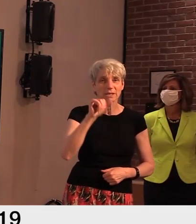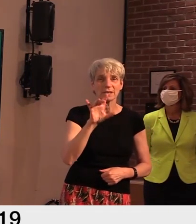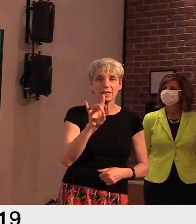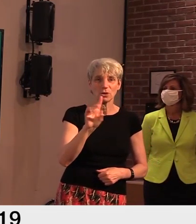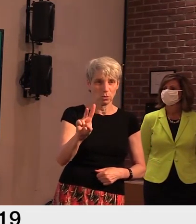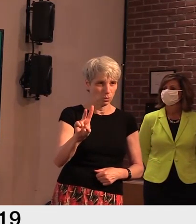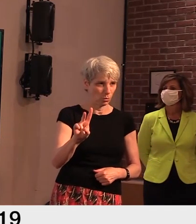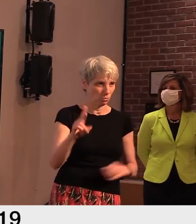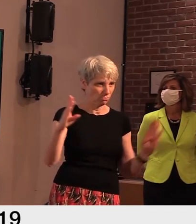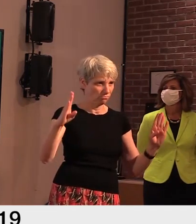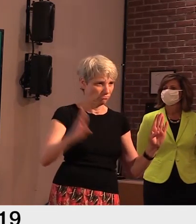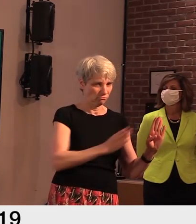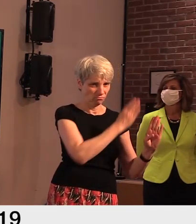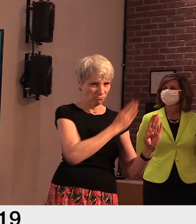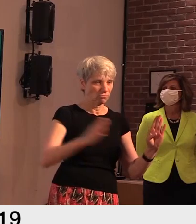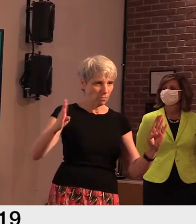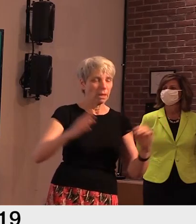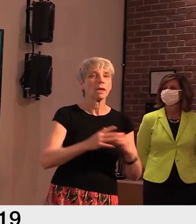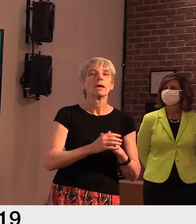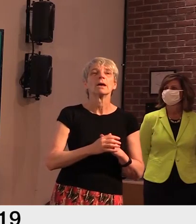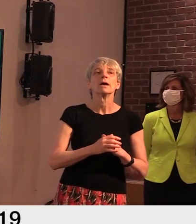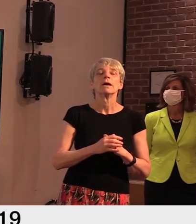those protocols.